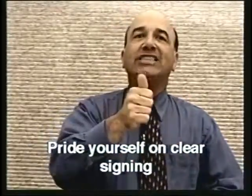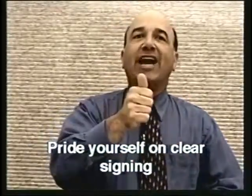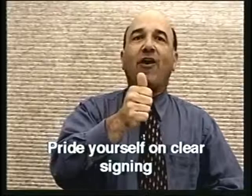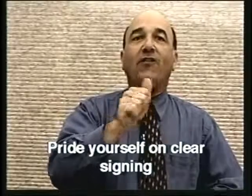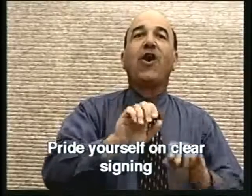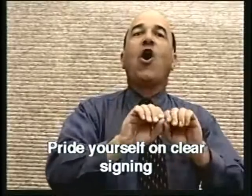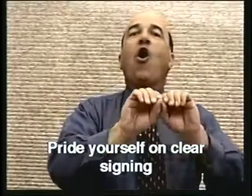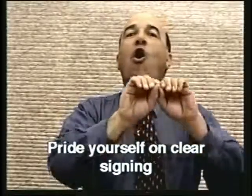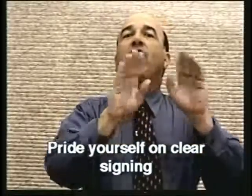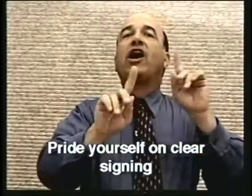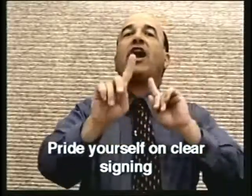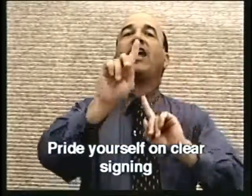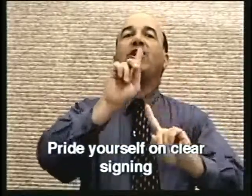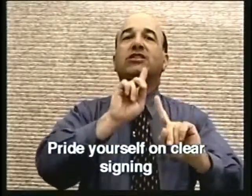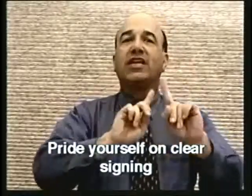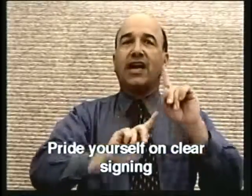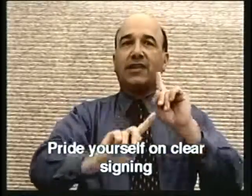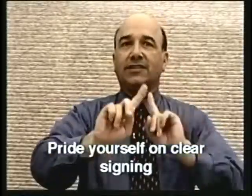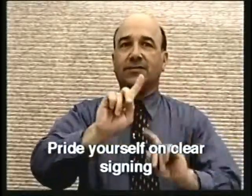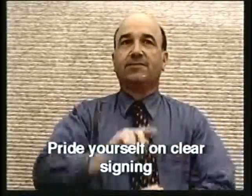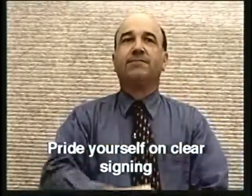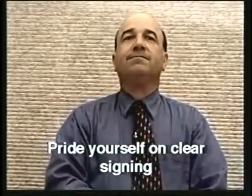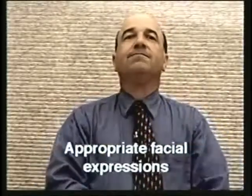yourself on clear sign.